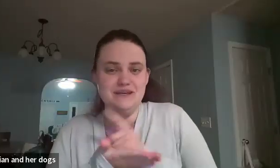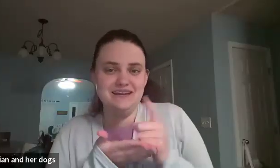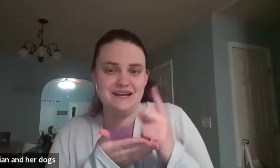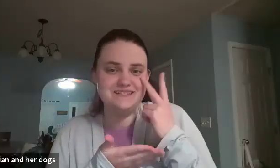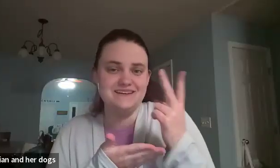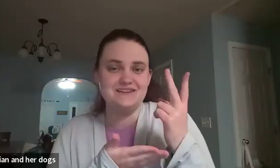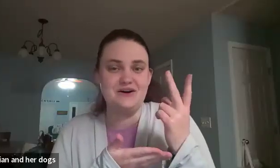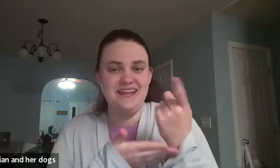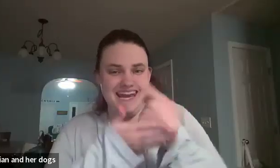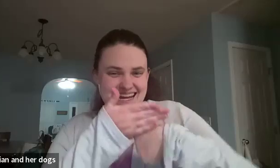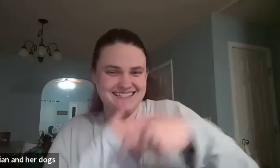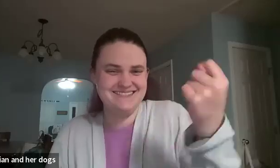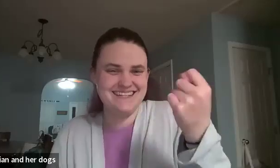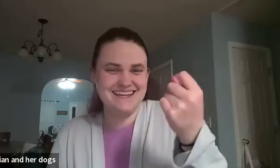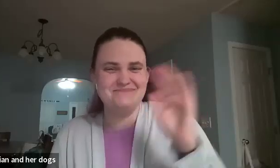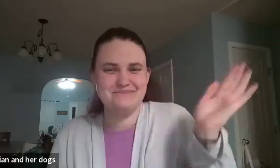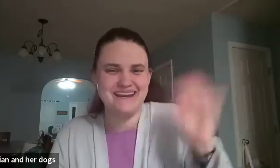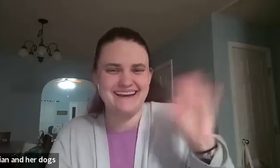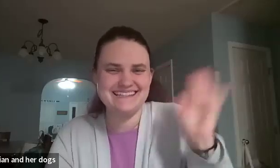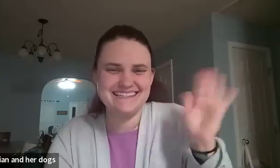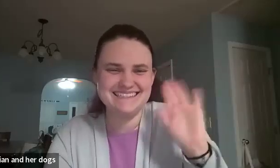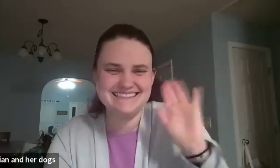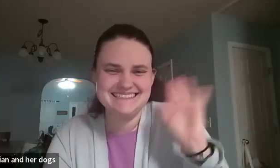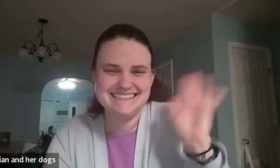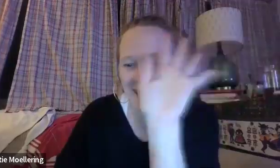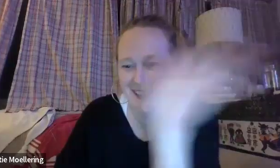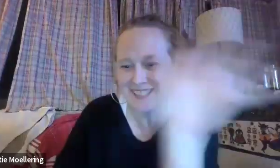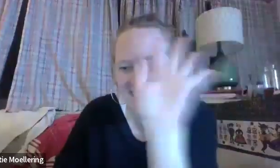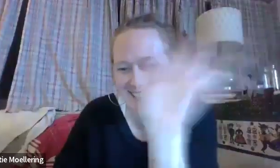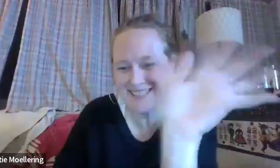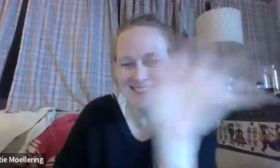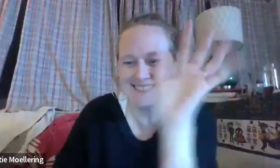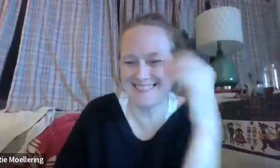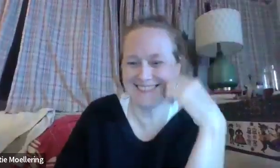week, and I'll see Thanks. you all next Tuesday. Bye, guys. Bye, Alexis.